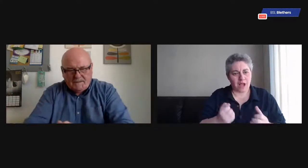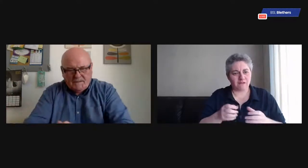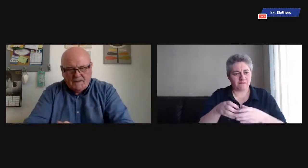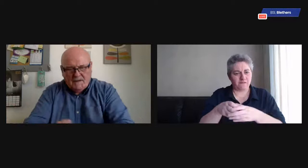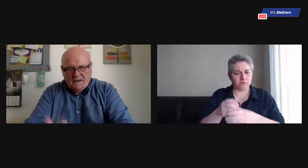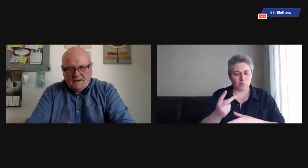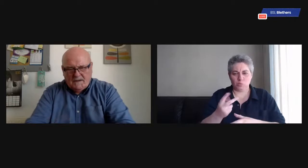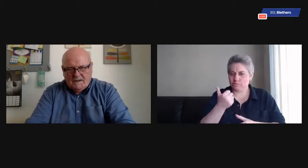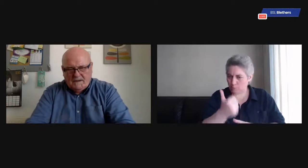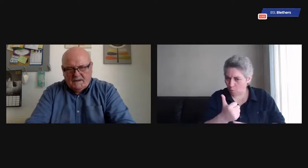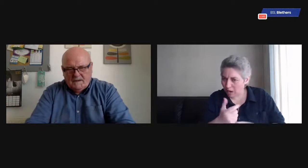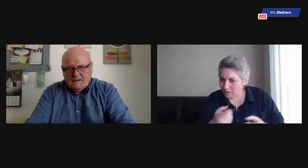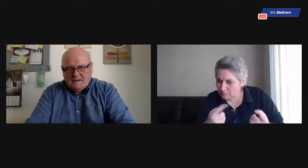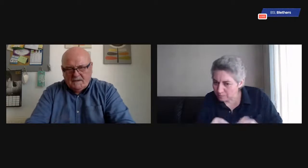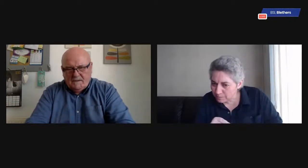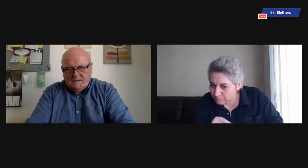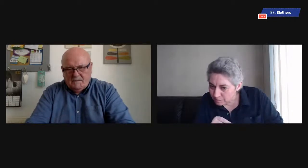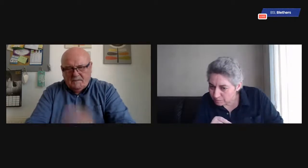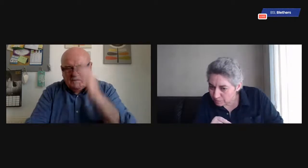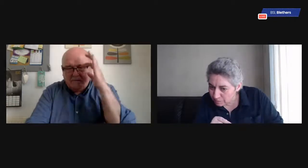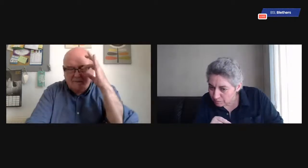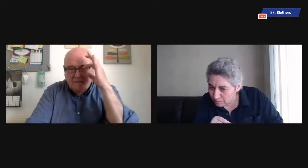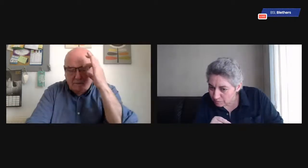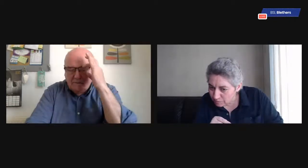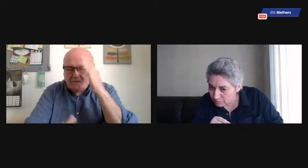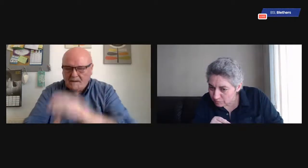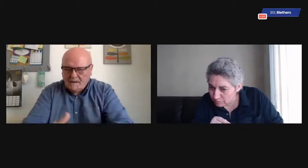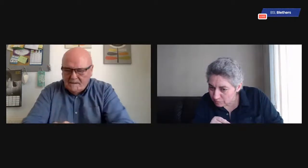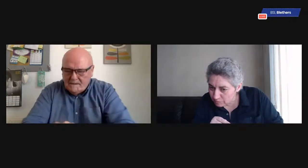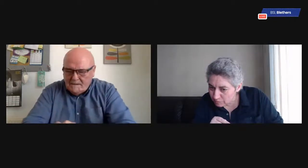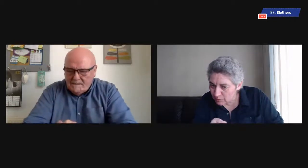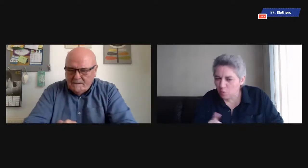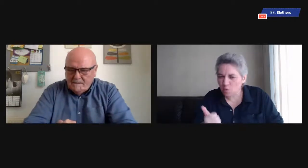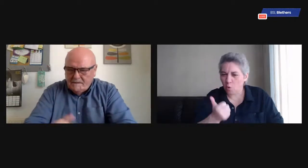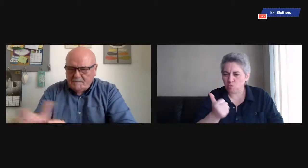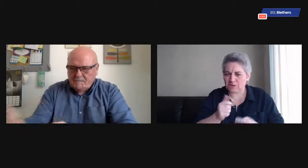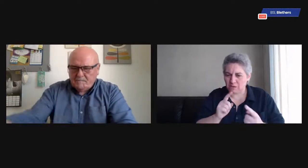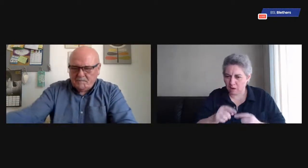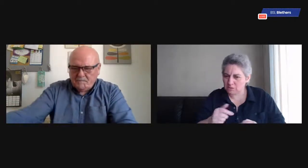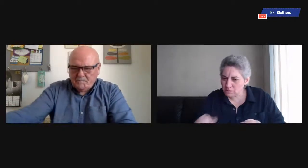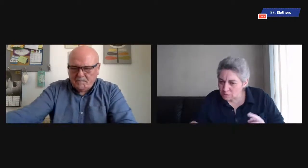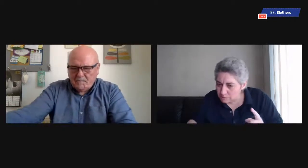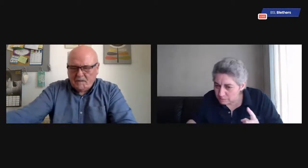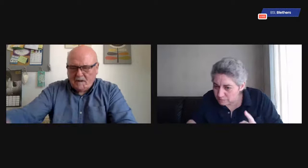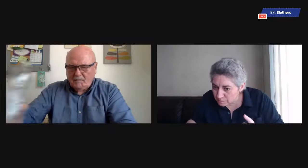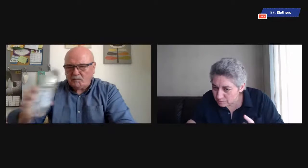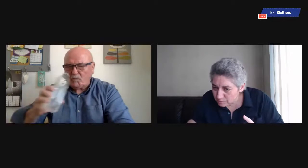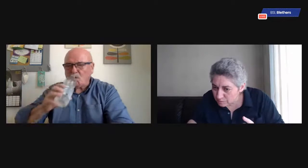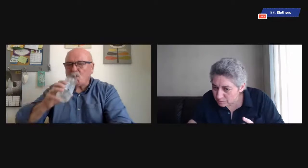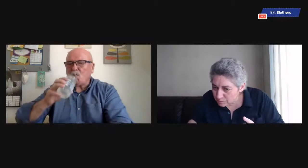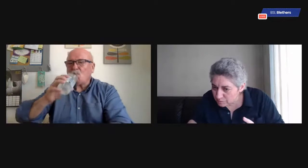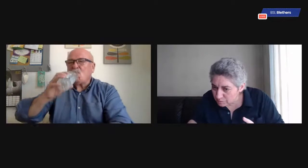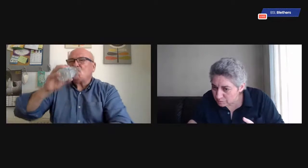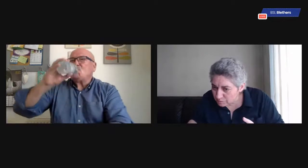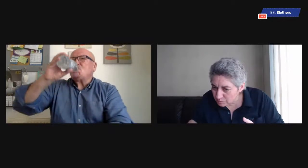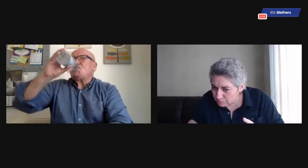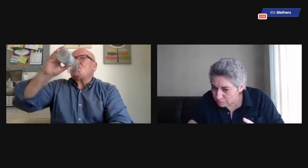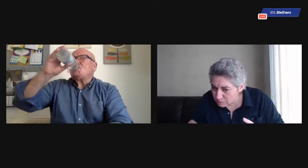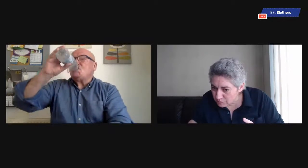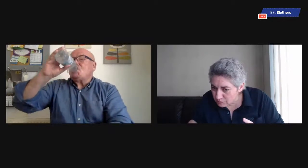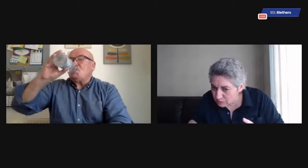was maybe something else. I'm not sure, but that's great. I'm just having a look at the questions. So we've answered that